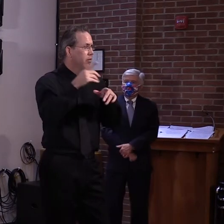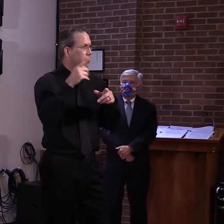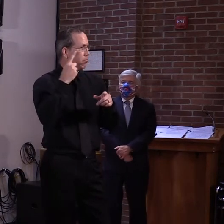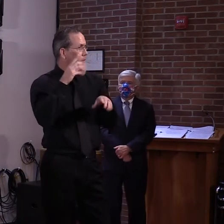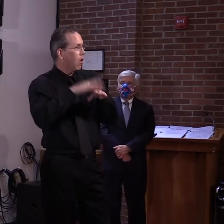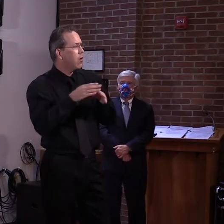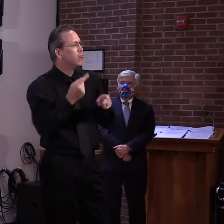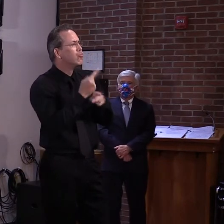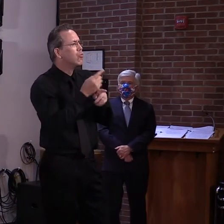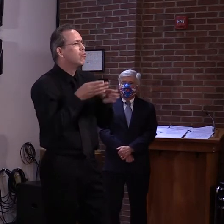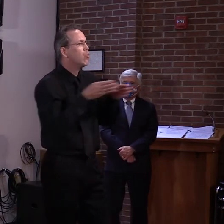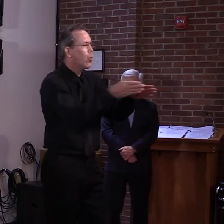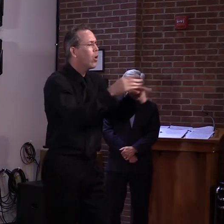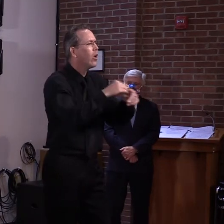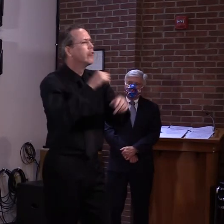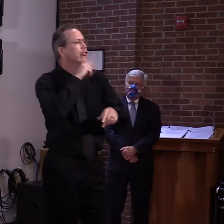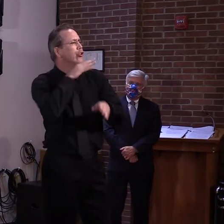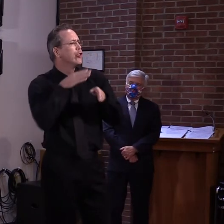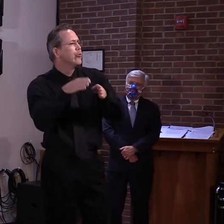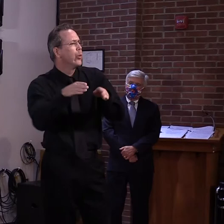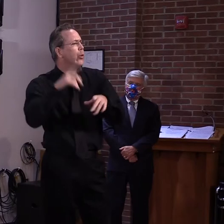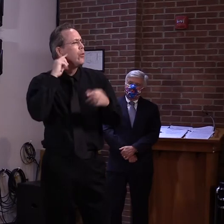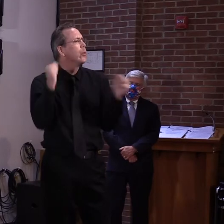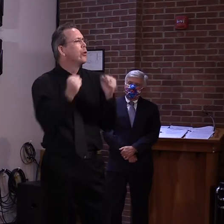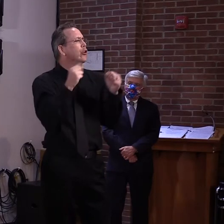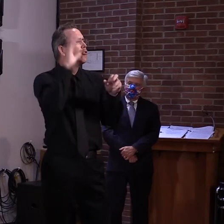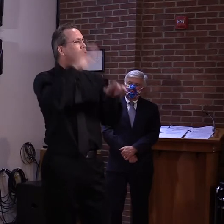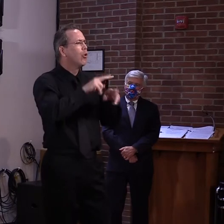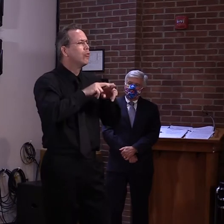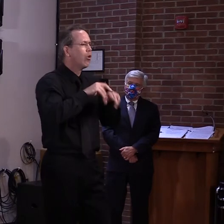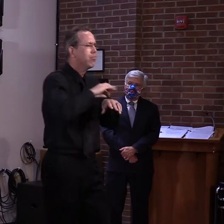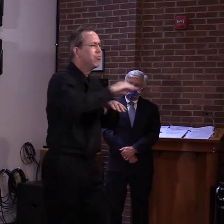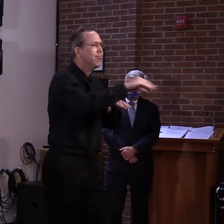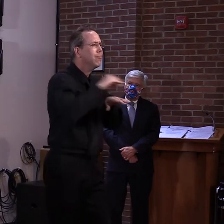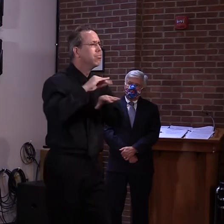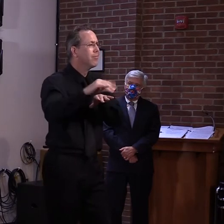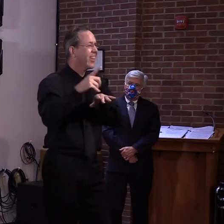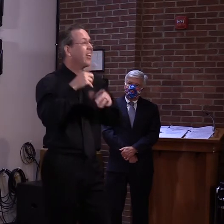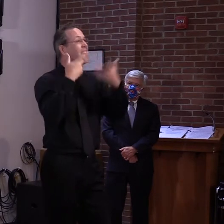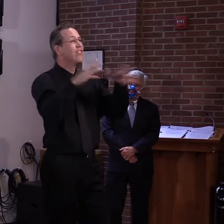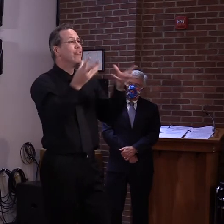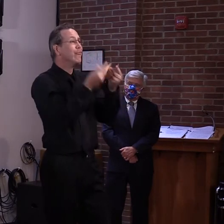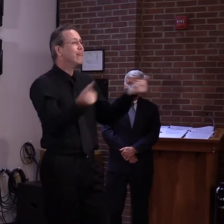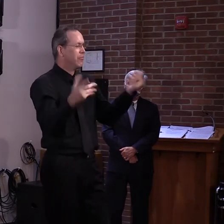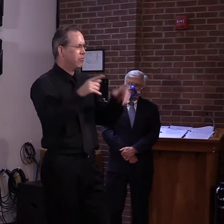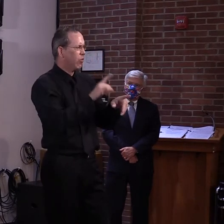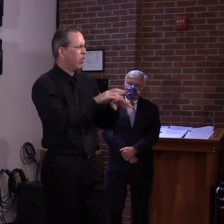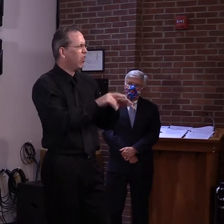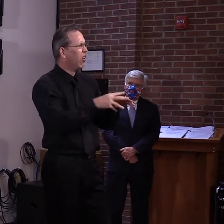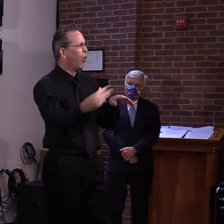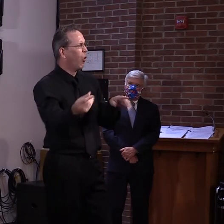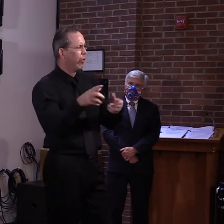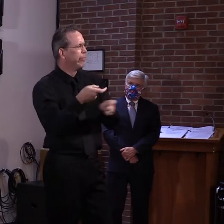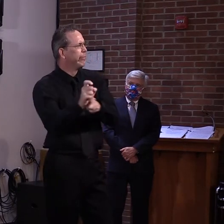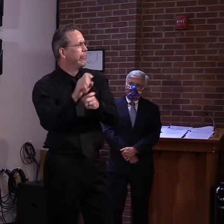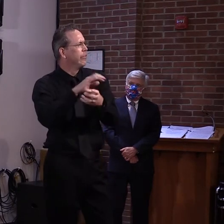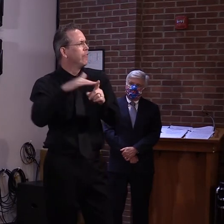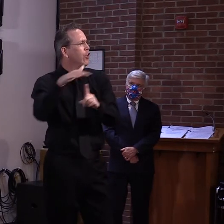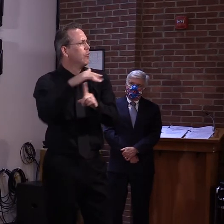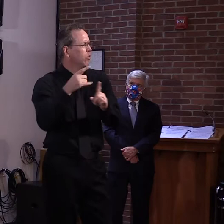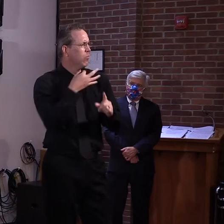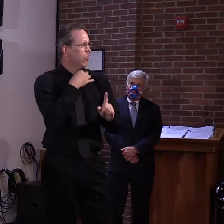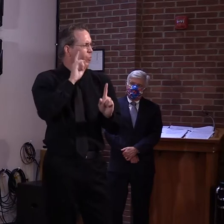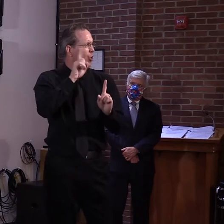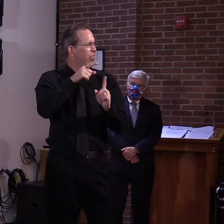but because they're impervious, obviously there's no capacity for those areas to